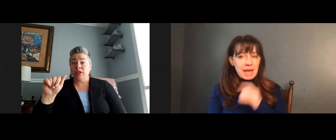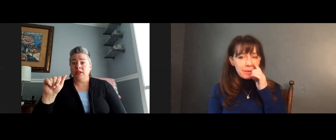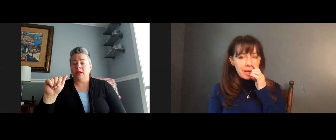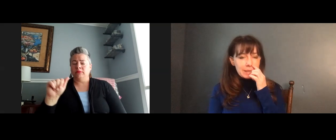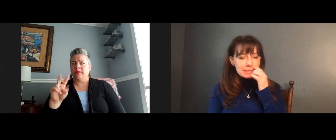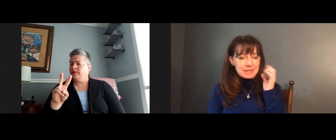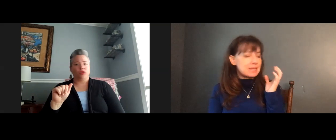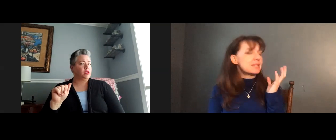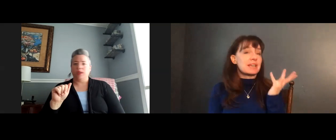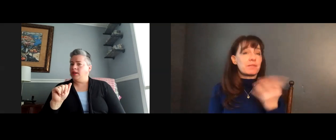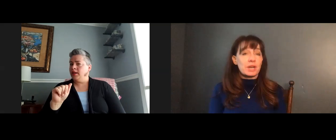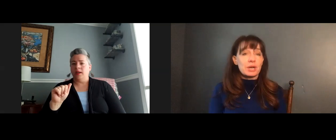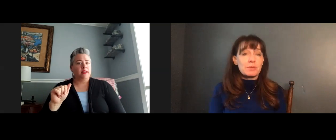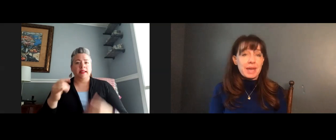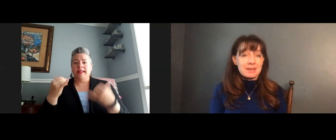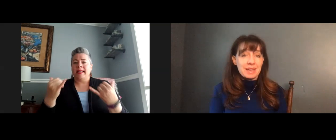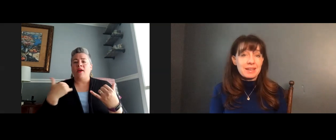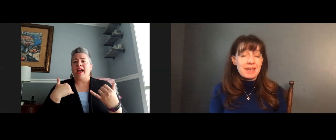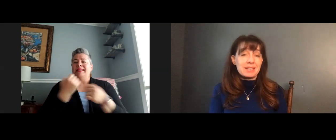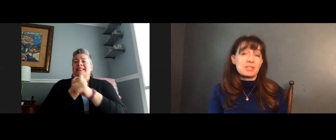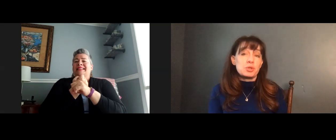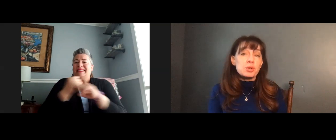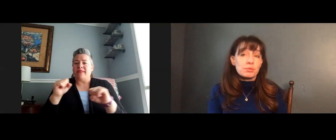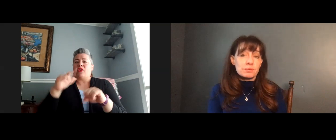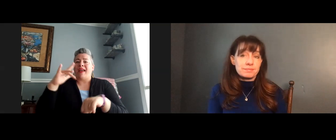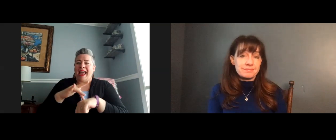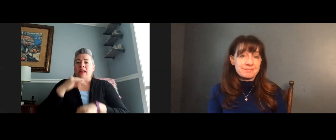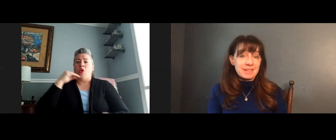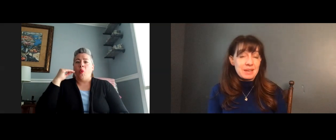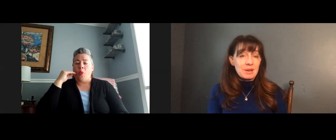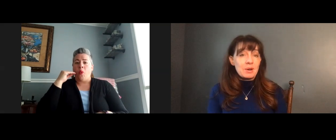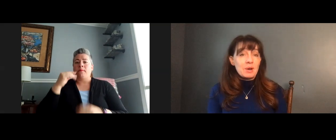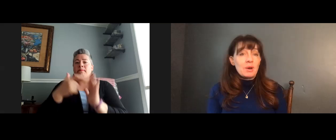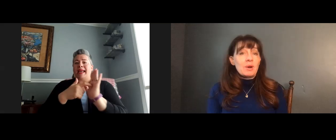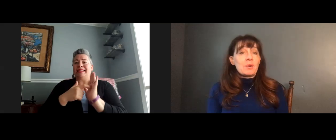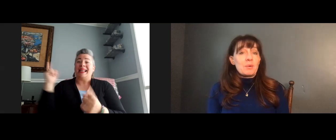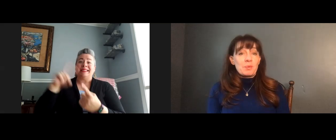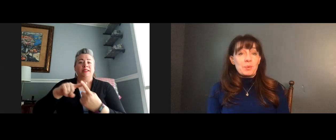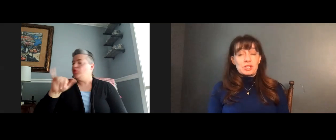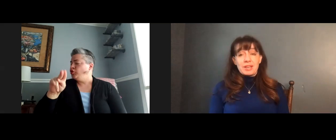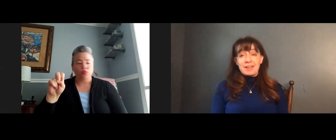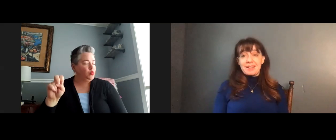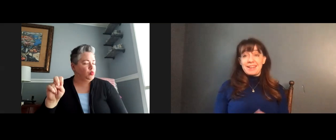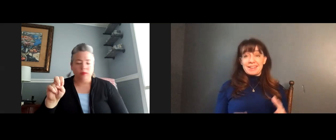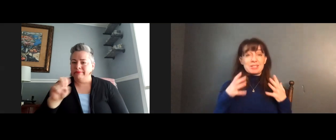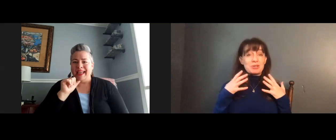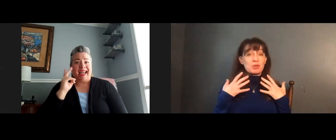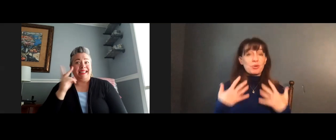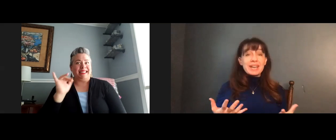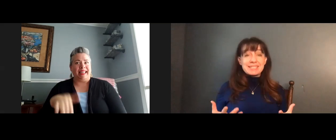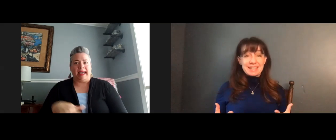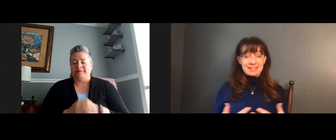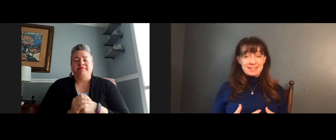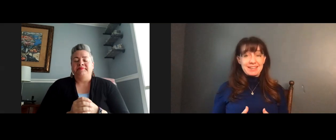virginia now has the safer at home mandate until june which is